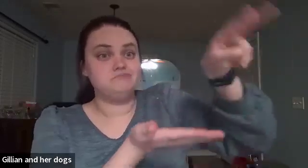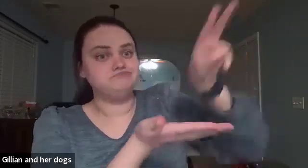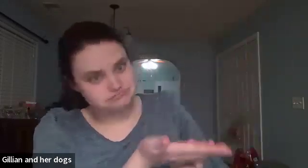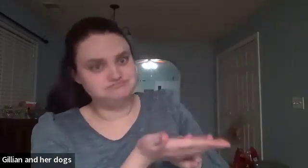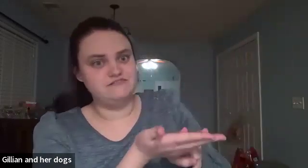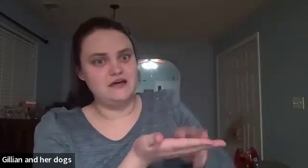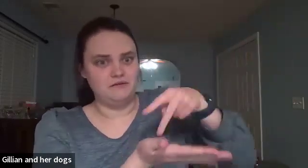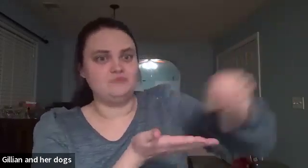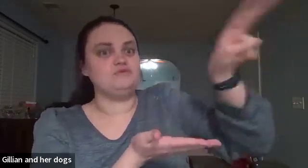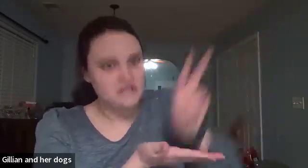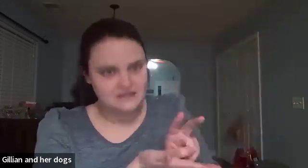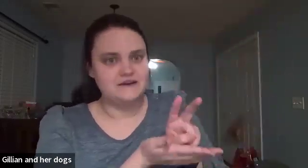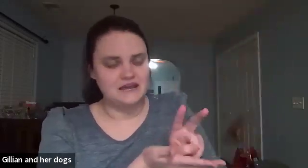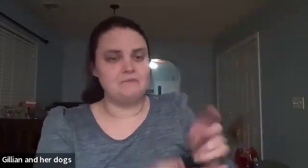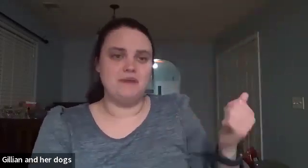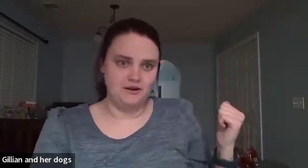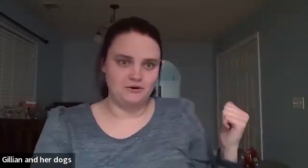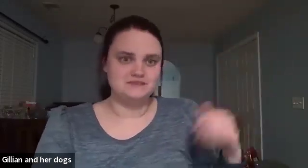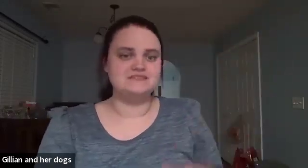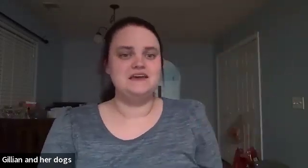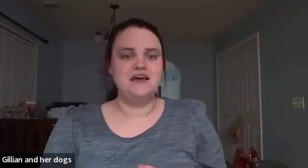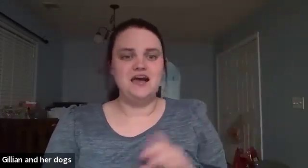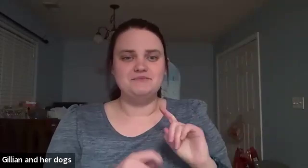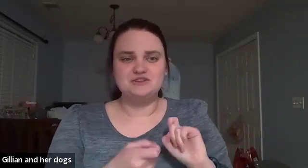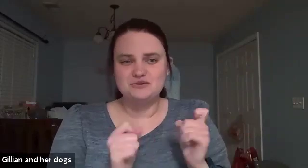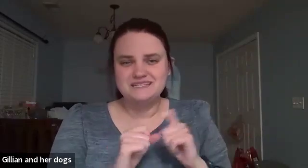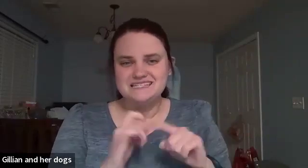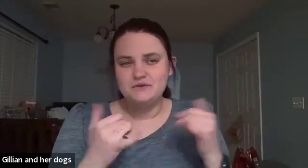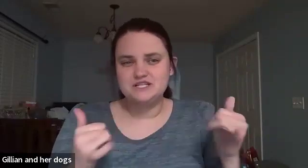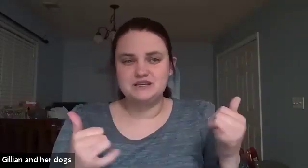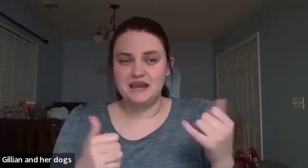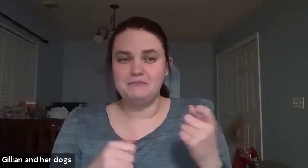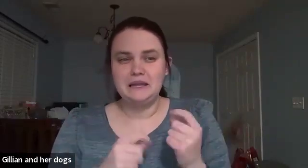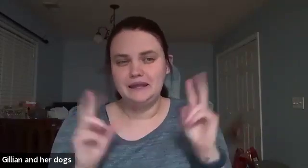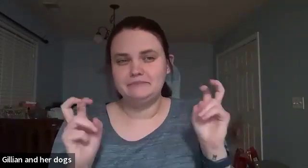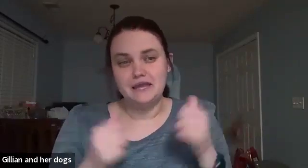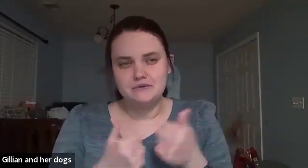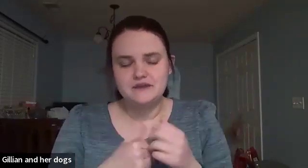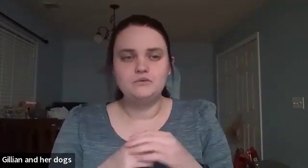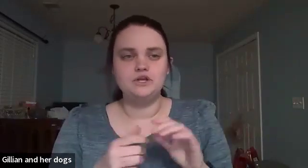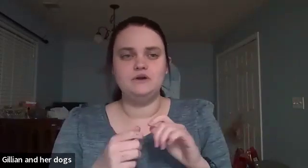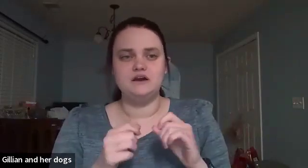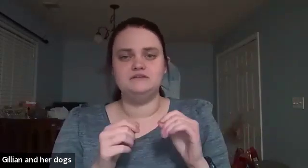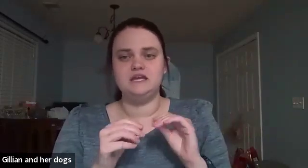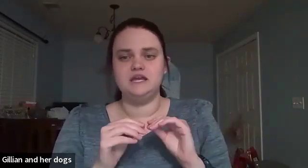I fell, like really fell down backwards. So there's always these different ways you can kind of like play with it where you kind of